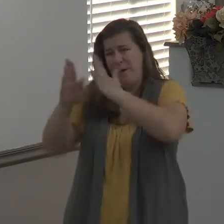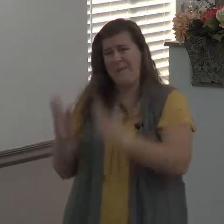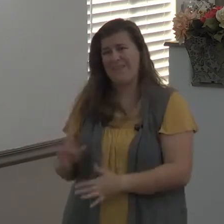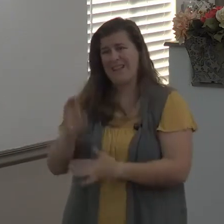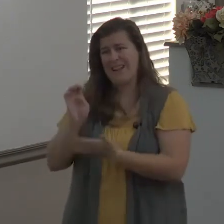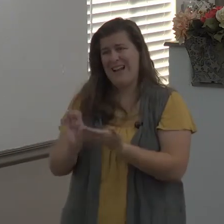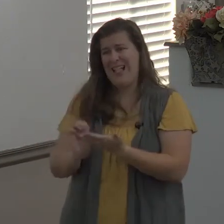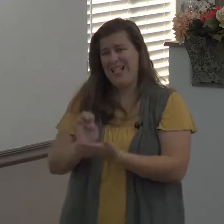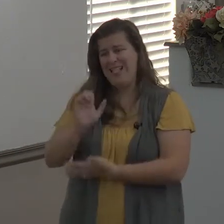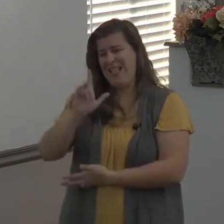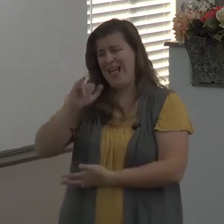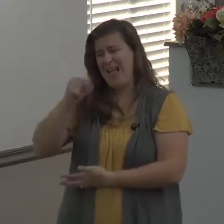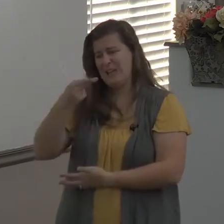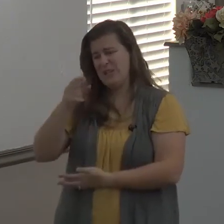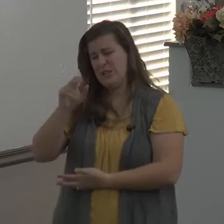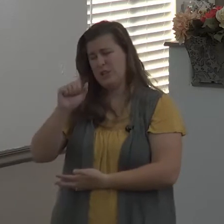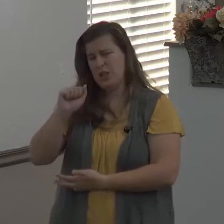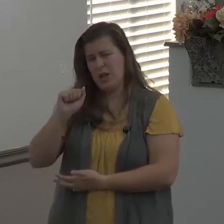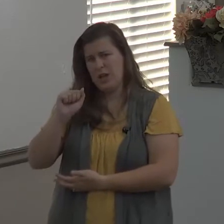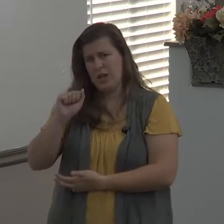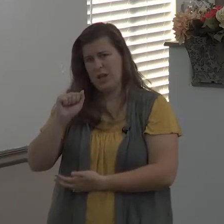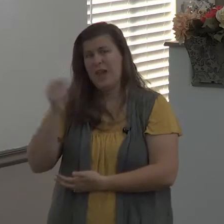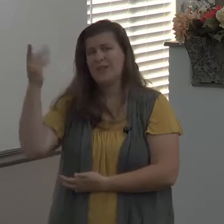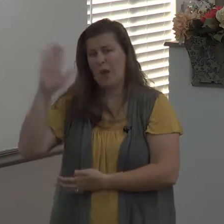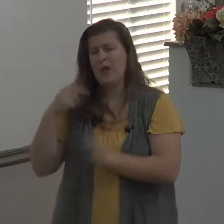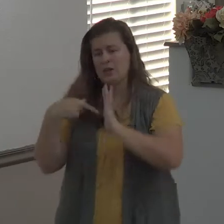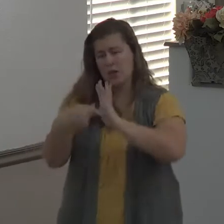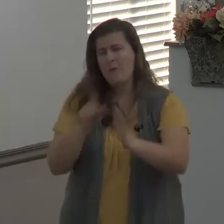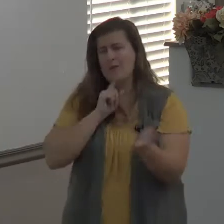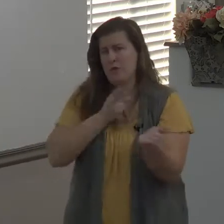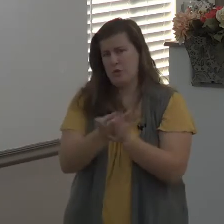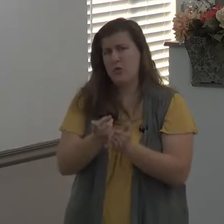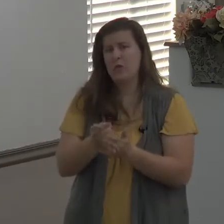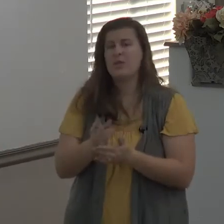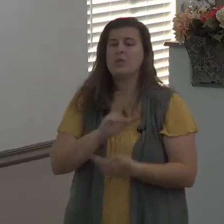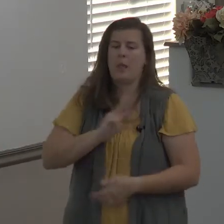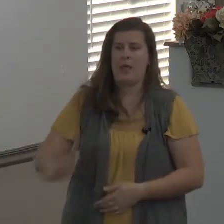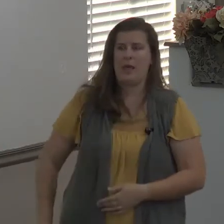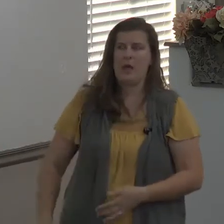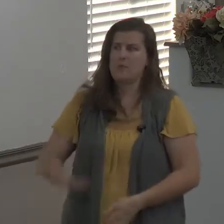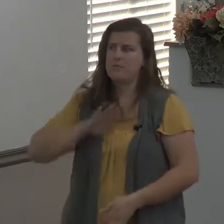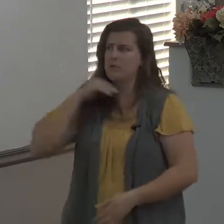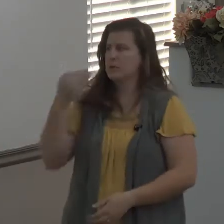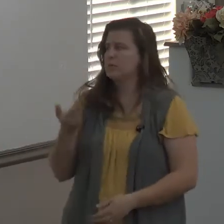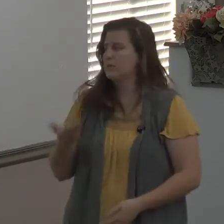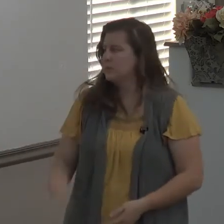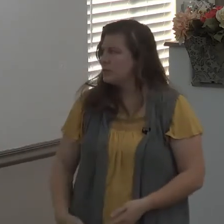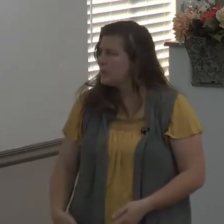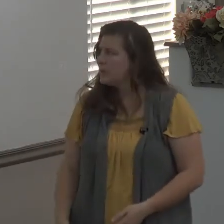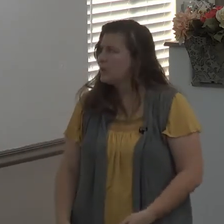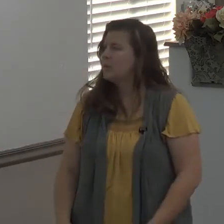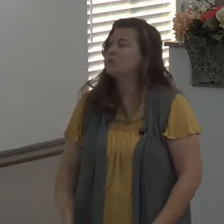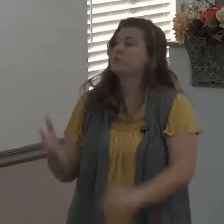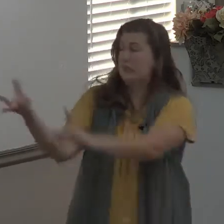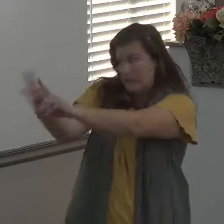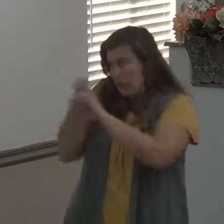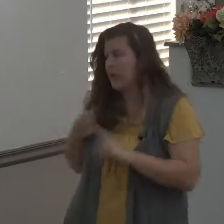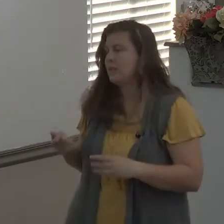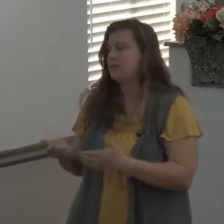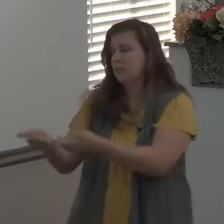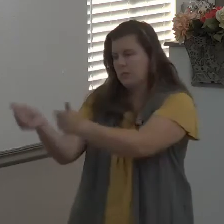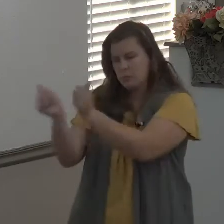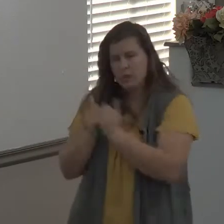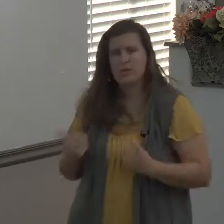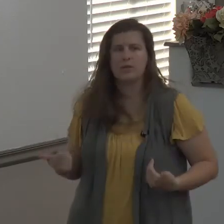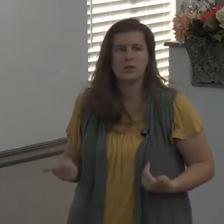problem is there's a prophet of God named Elisha. And he's the one that God is revealing these truths to." So